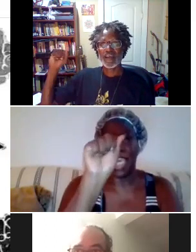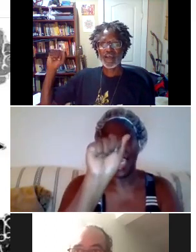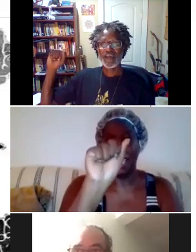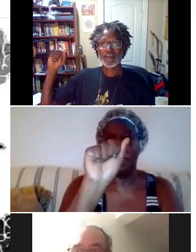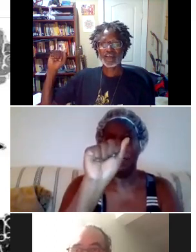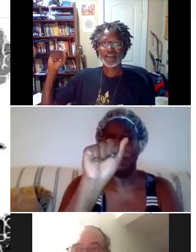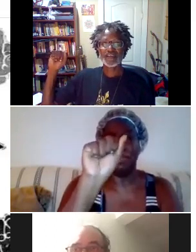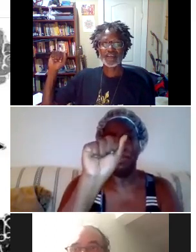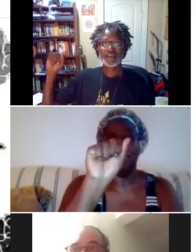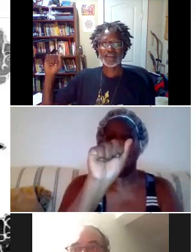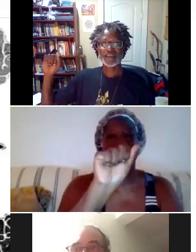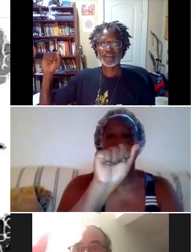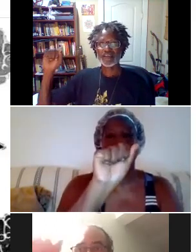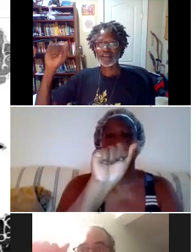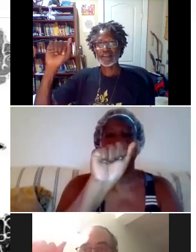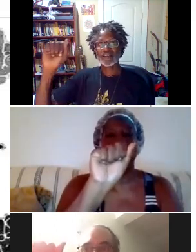So A,